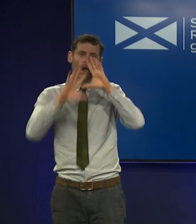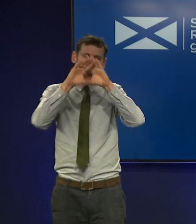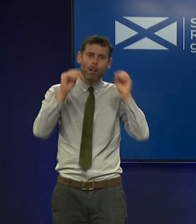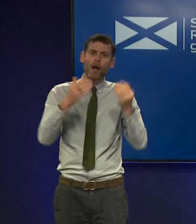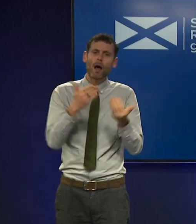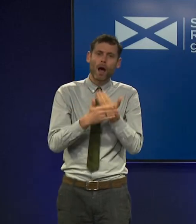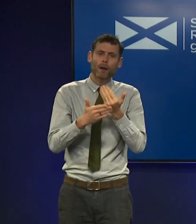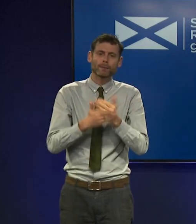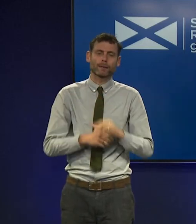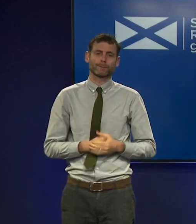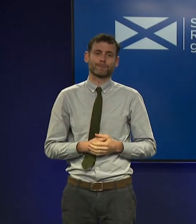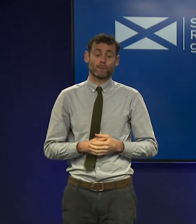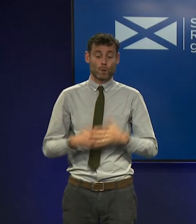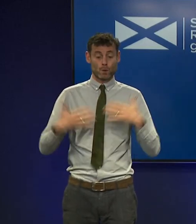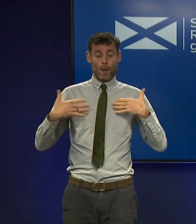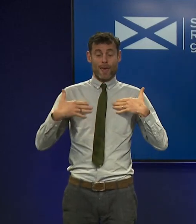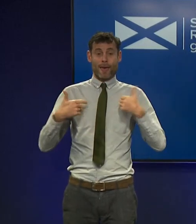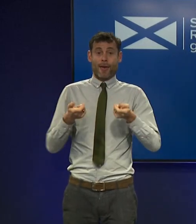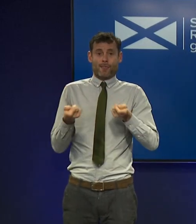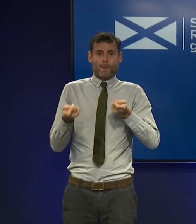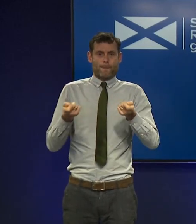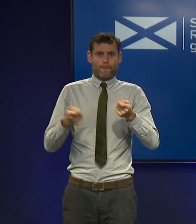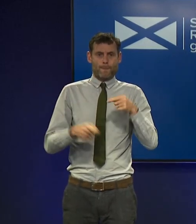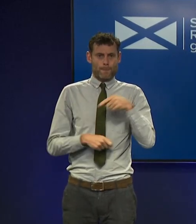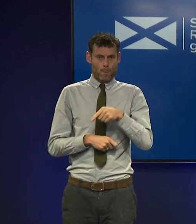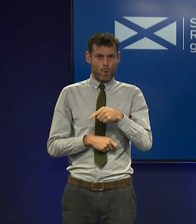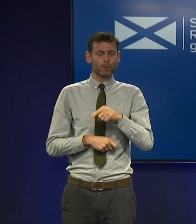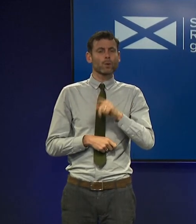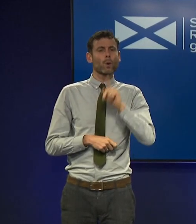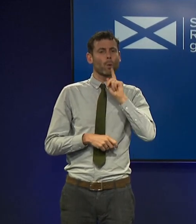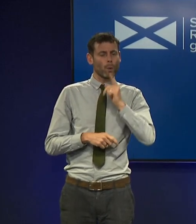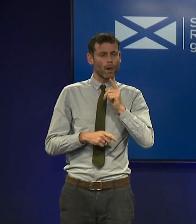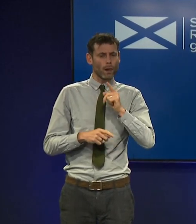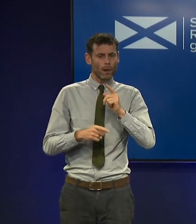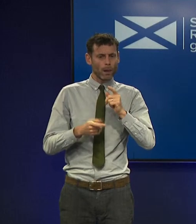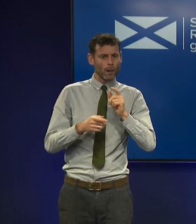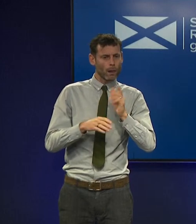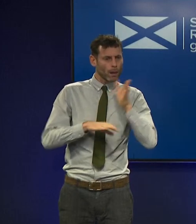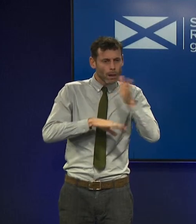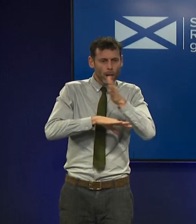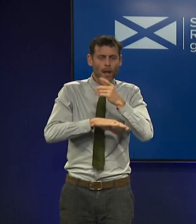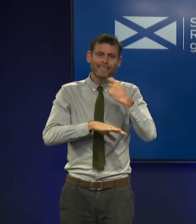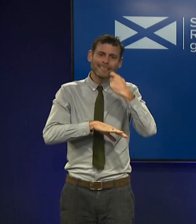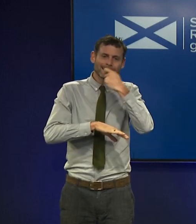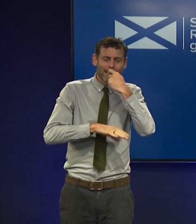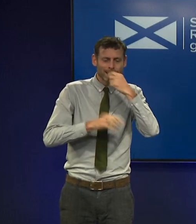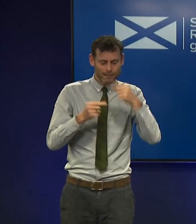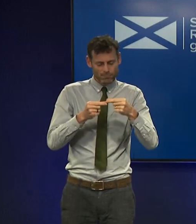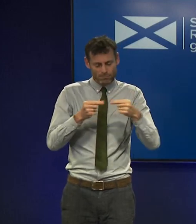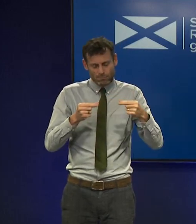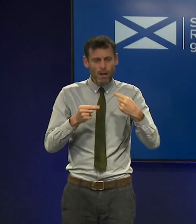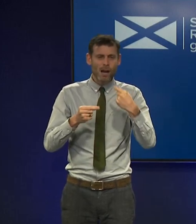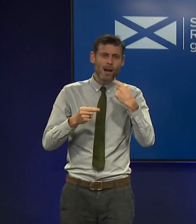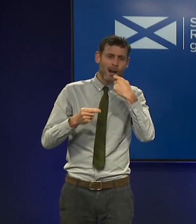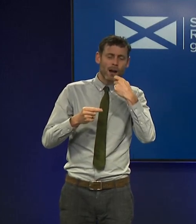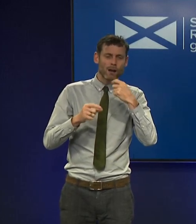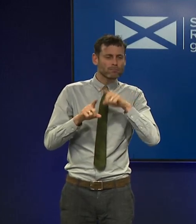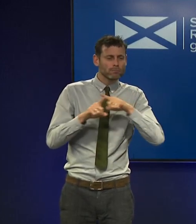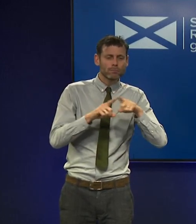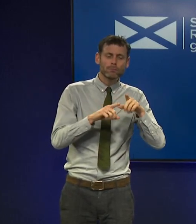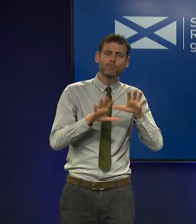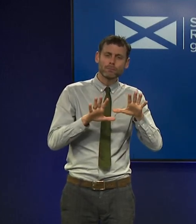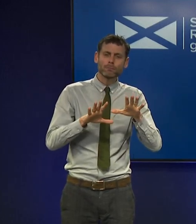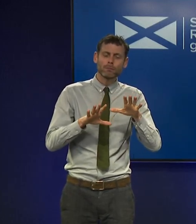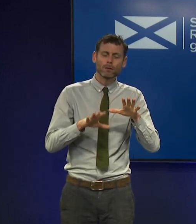health boards will work to ensure that that is appropriate to the circumstances that they're faced with around these new cases. So,